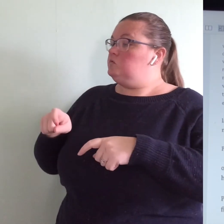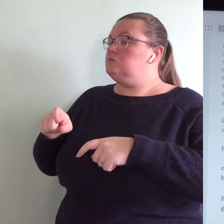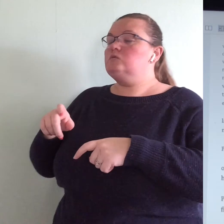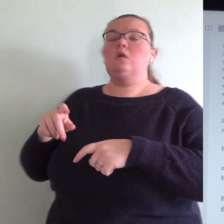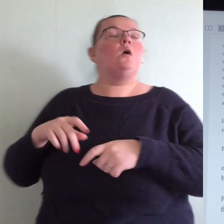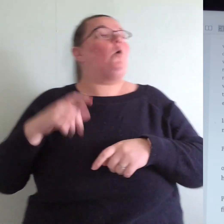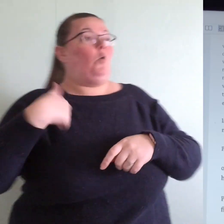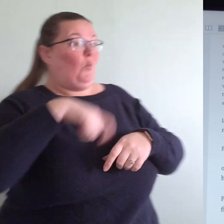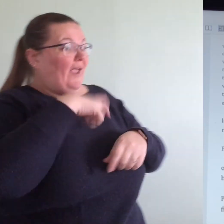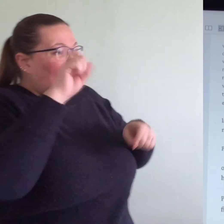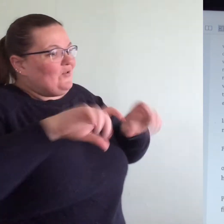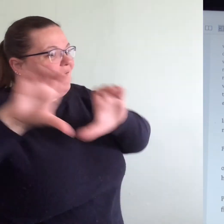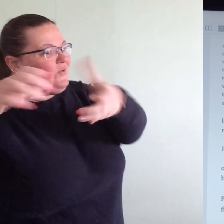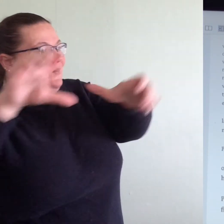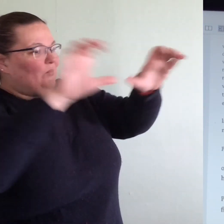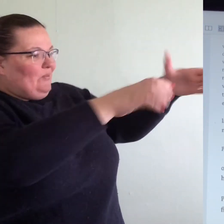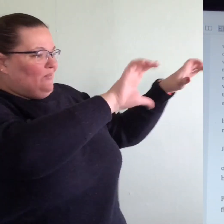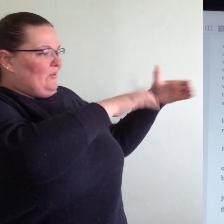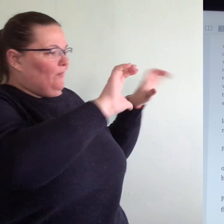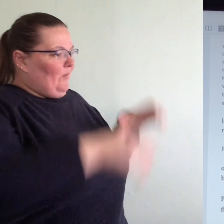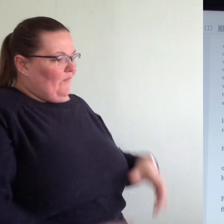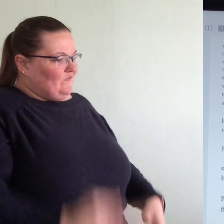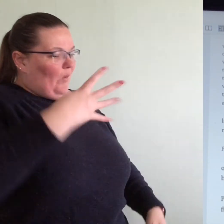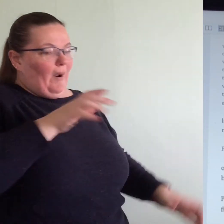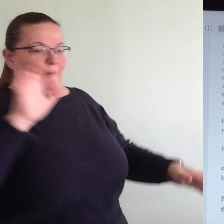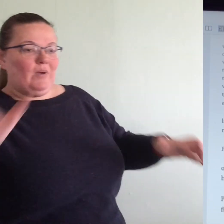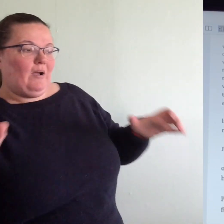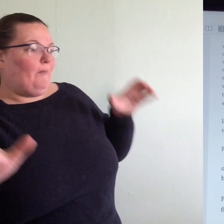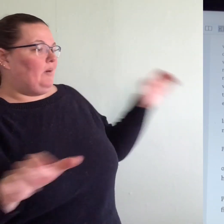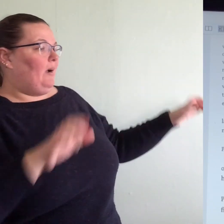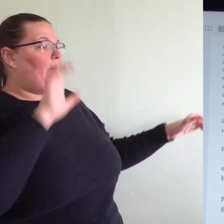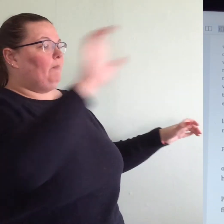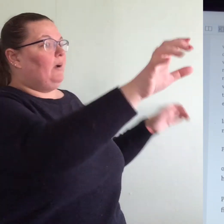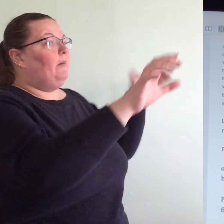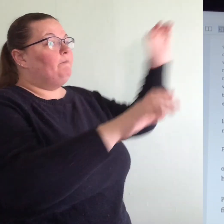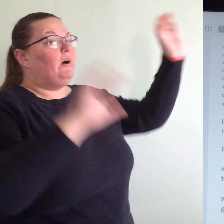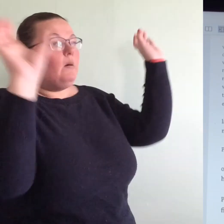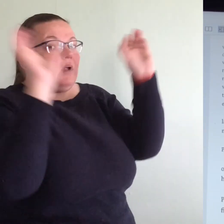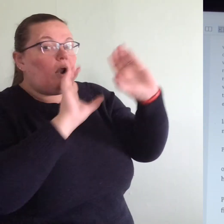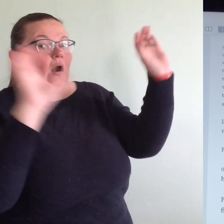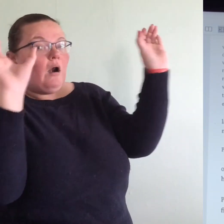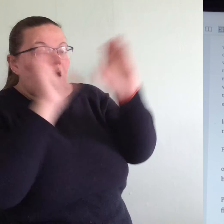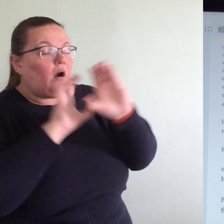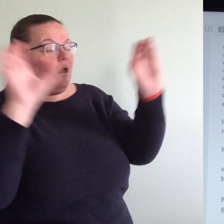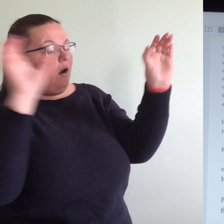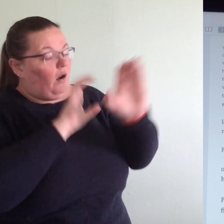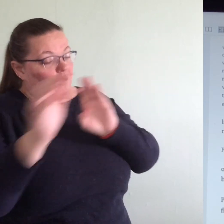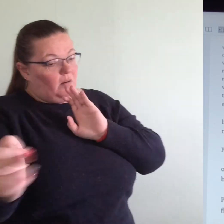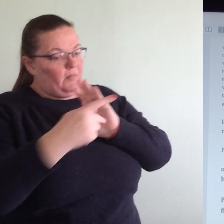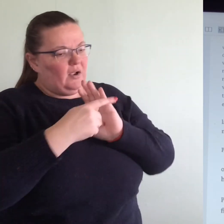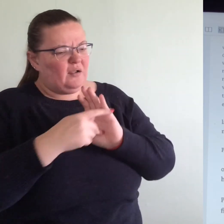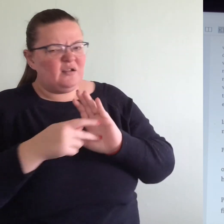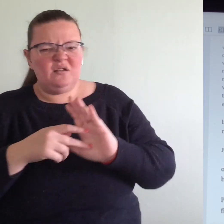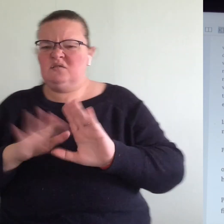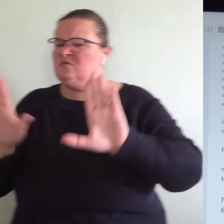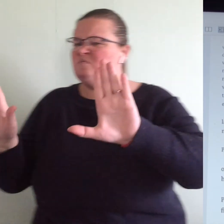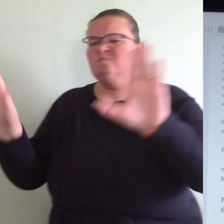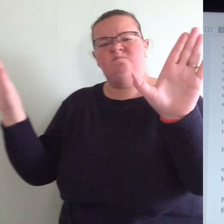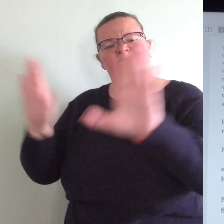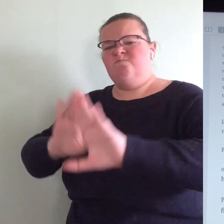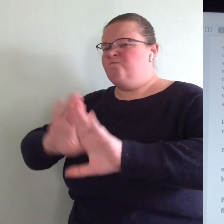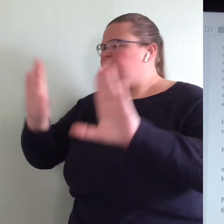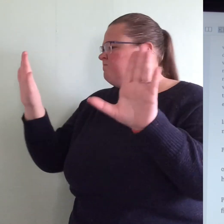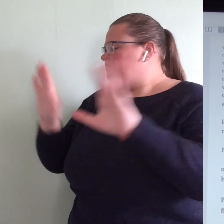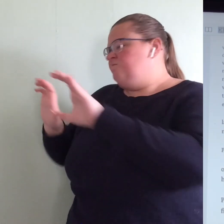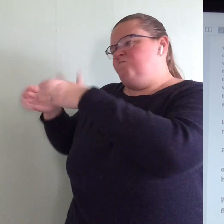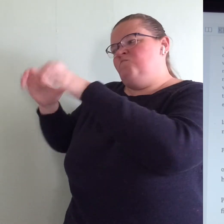better divide into 4 search parties, said Peter, and all go in different directions. Whoever finds him must come back here at once and— Search